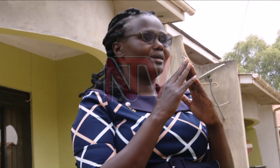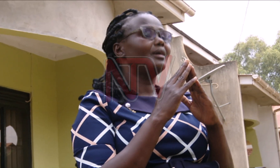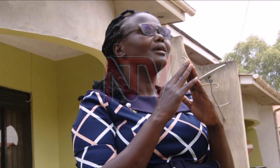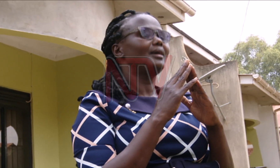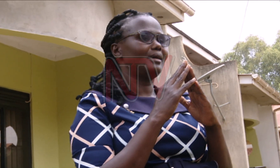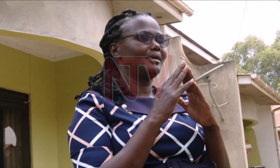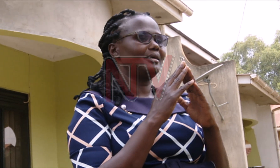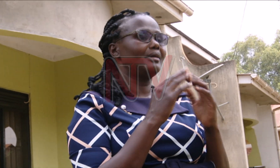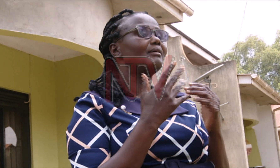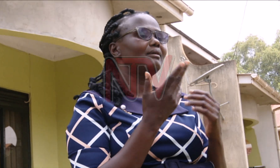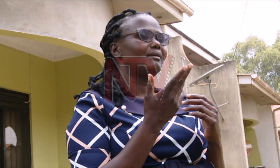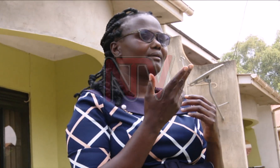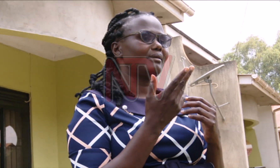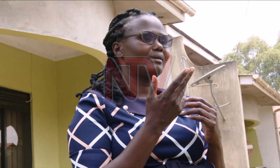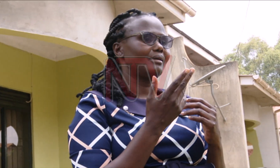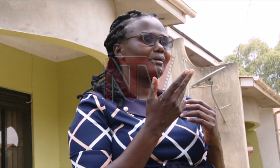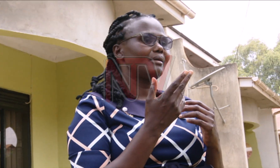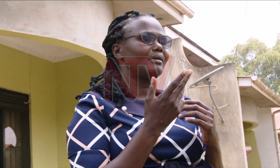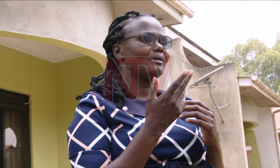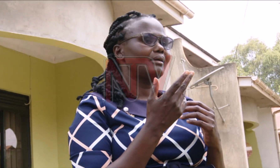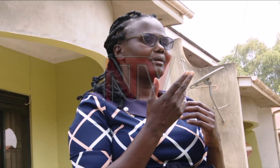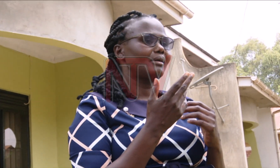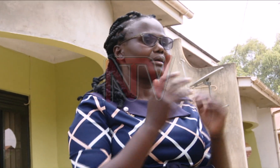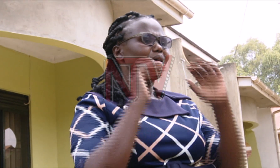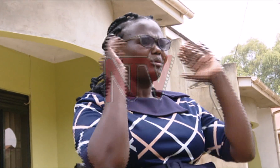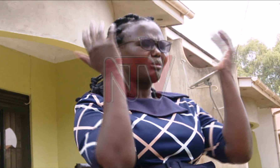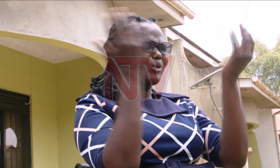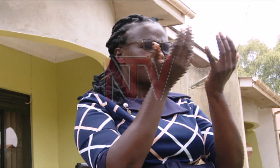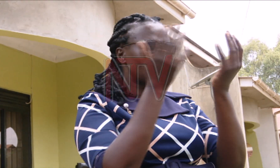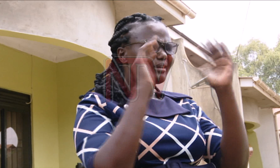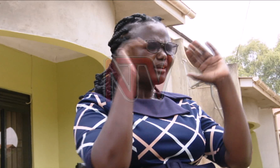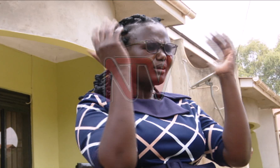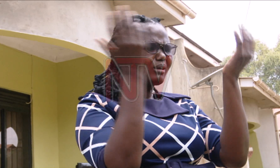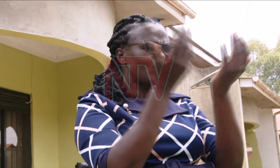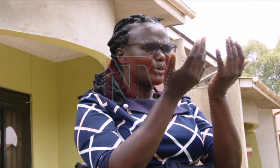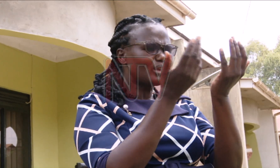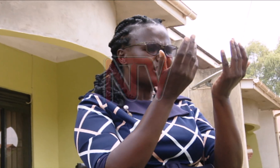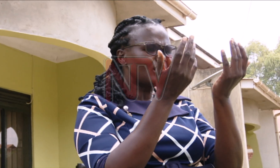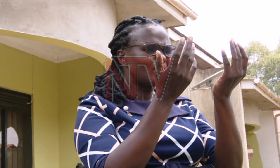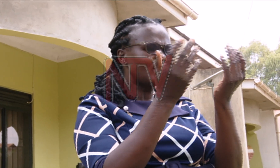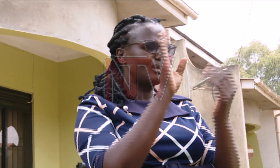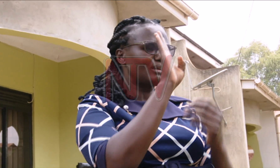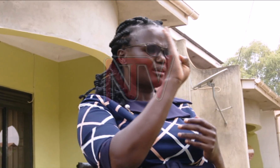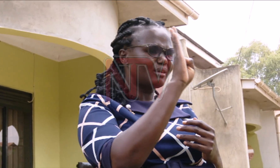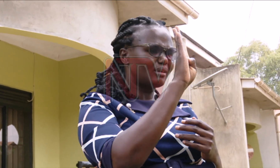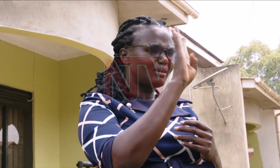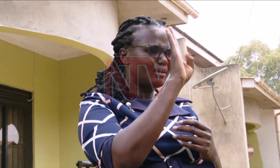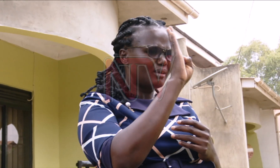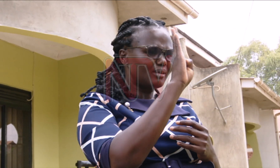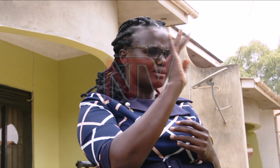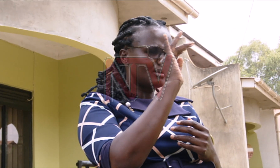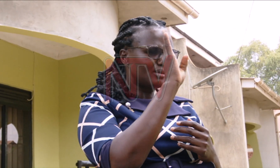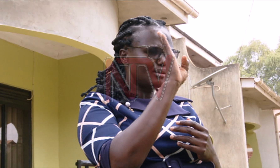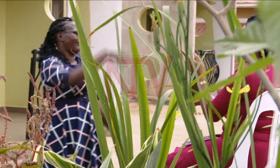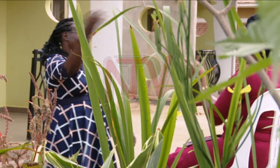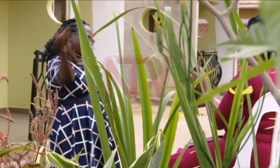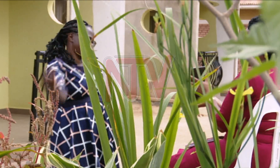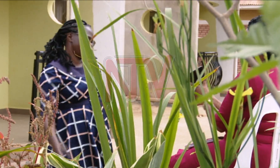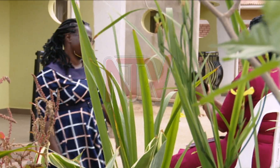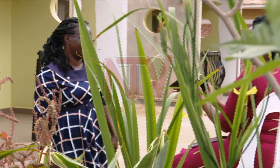Uganda has more than 4 million people with a hearing impairment, according to the 2016 National Housing and Population Census. However,